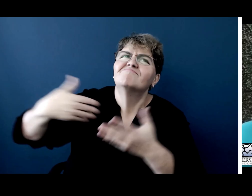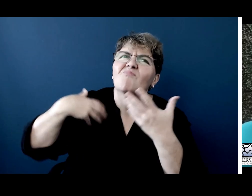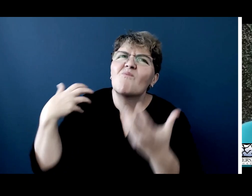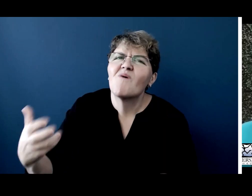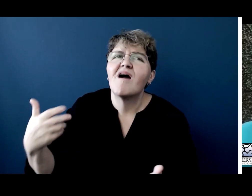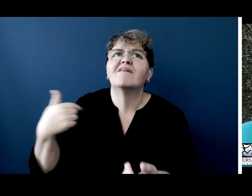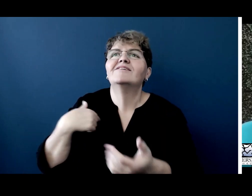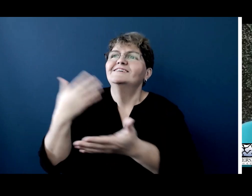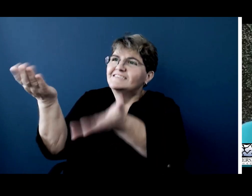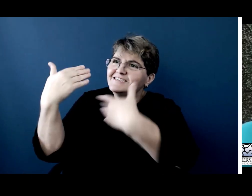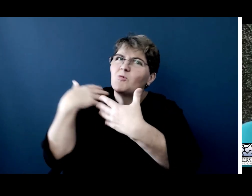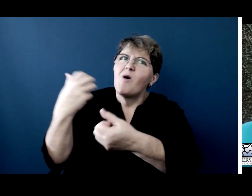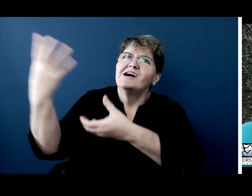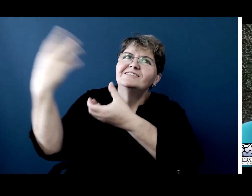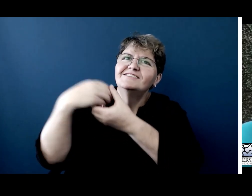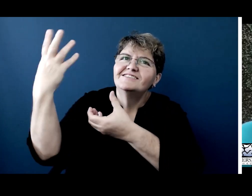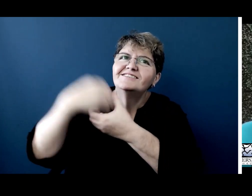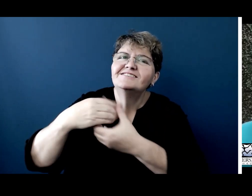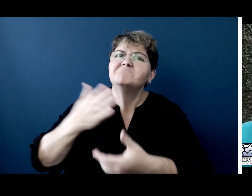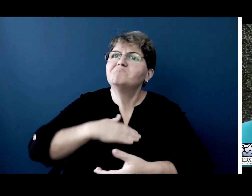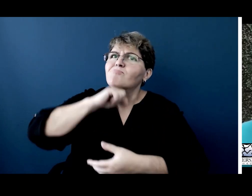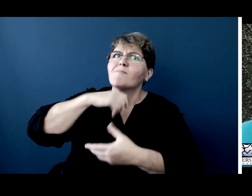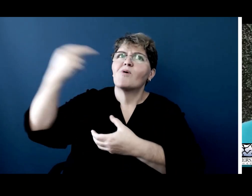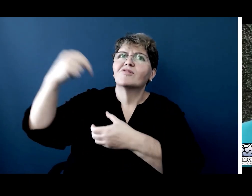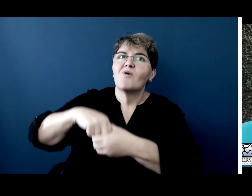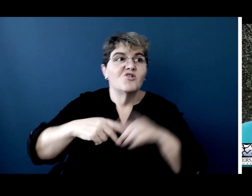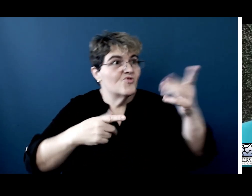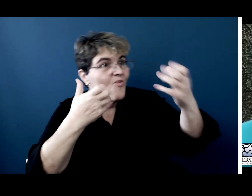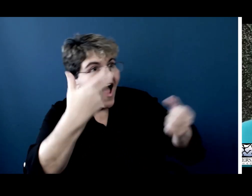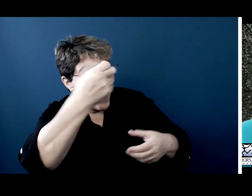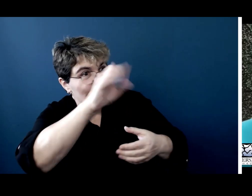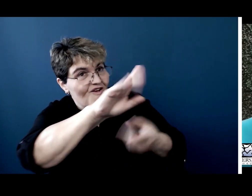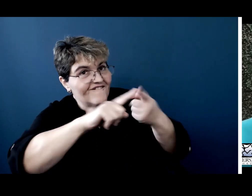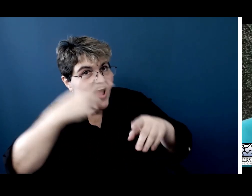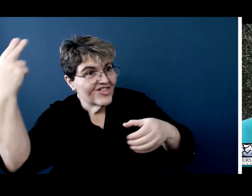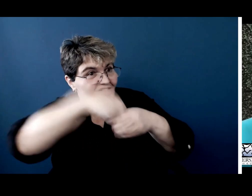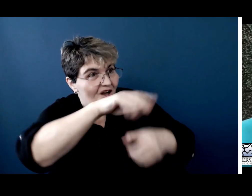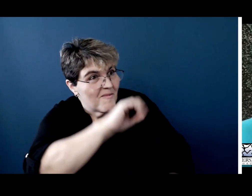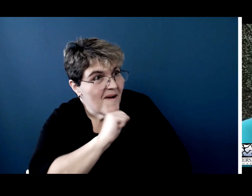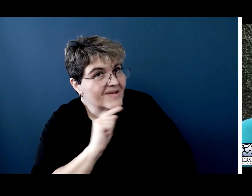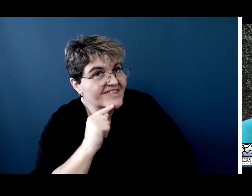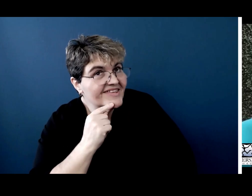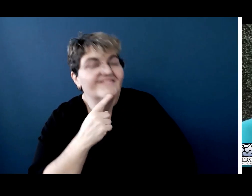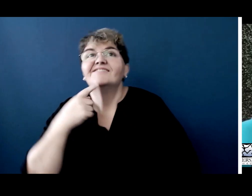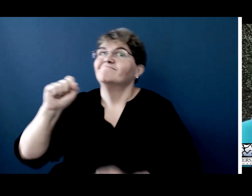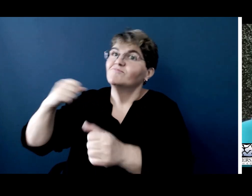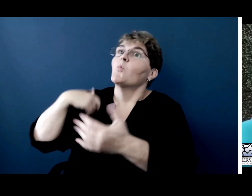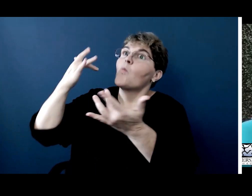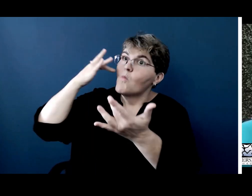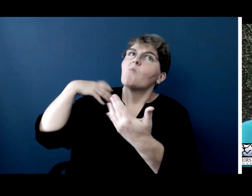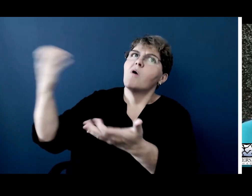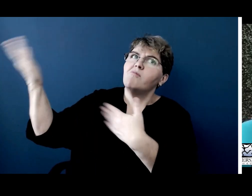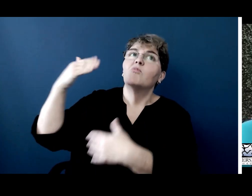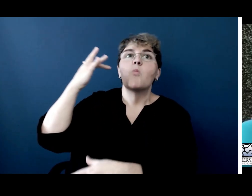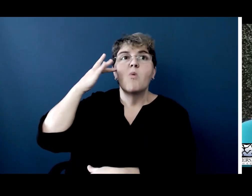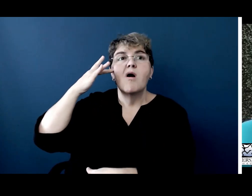seen them, just like I said, in 31 years. Yeah. Oh, it's been 31 years. Yeah. So you graduated high school, right? Yep. Yeah.